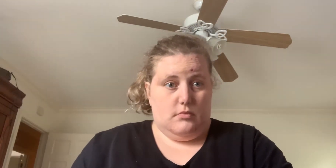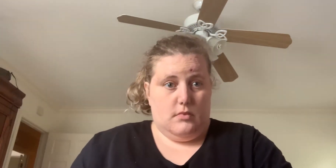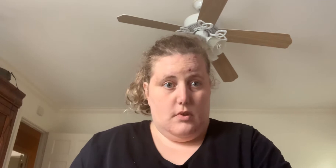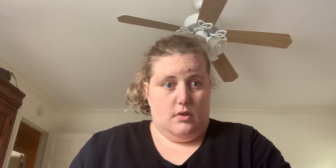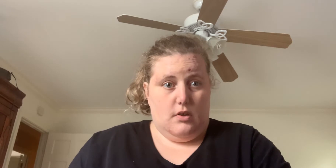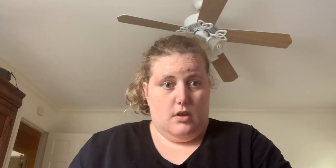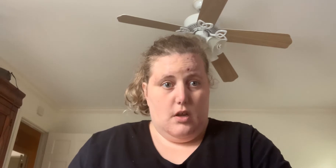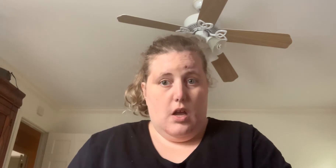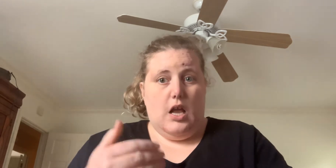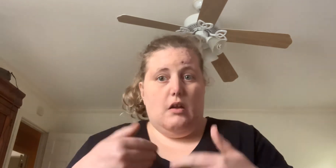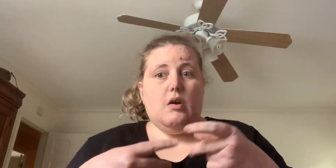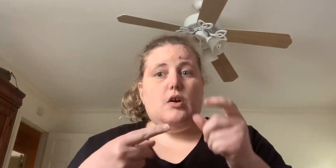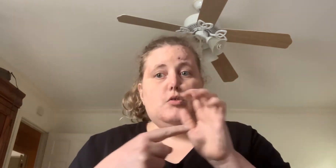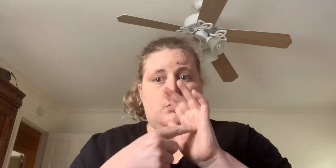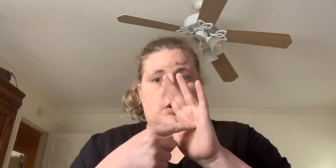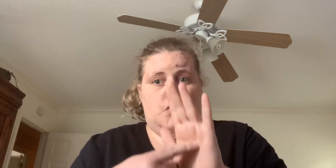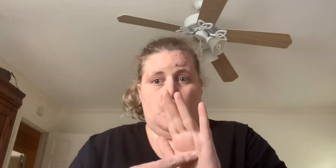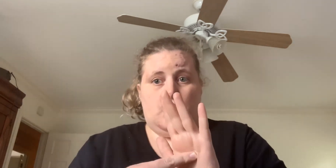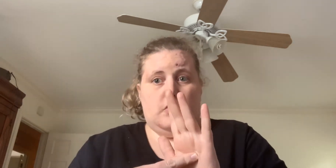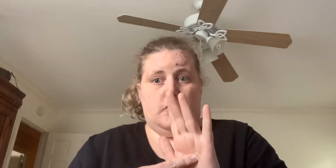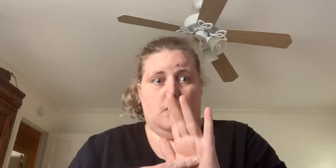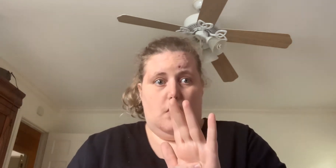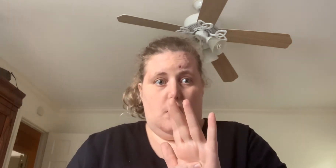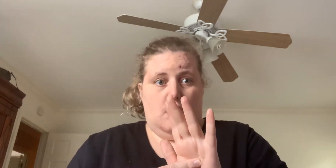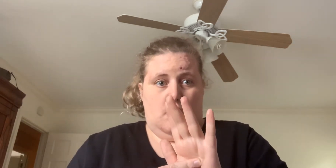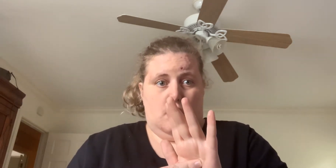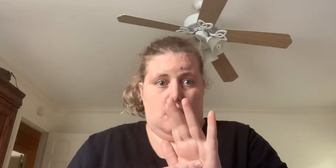3 hydrogens reacts, and that produces 2